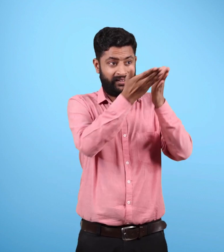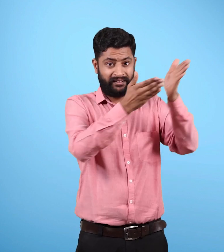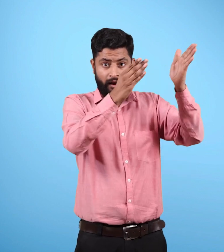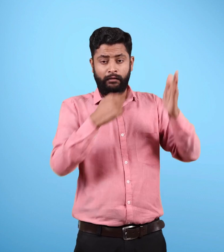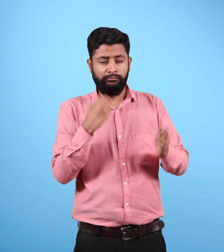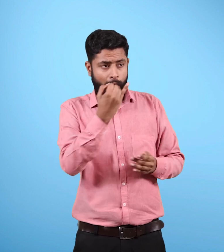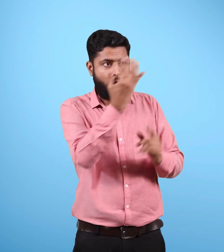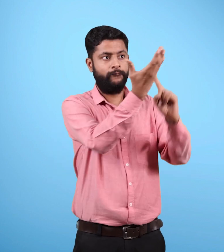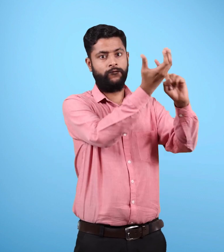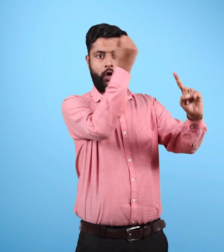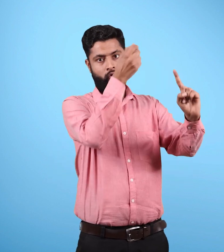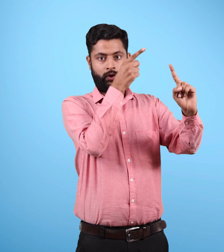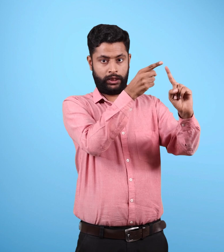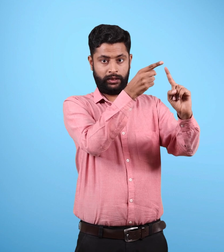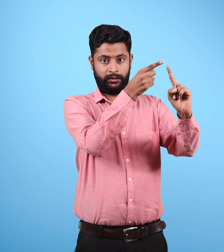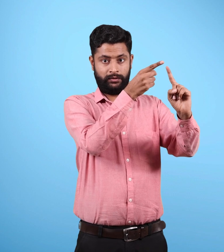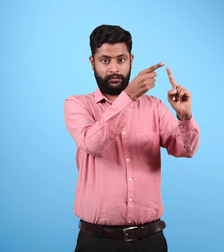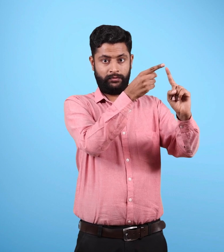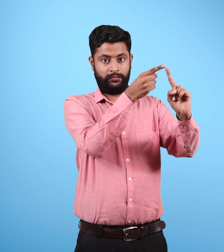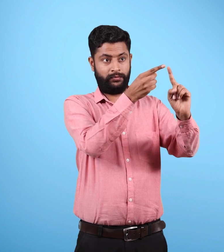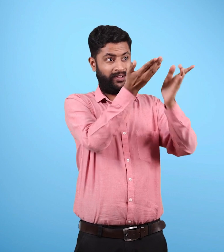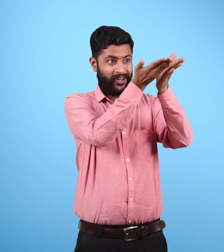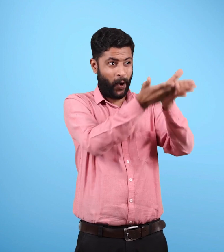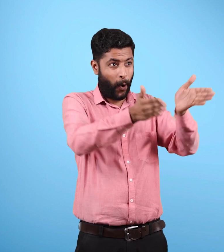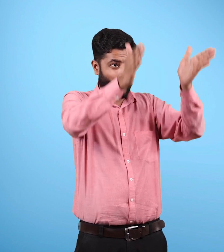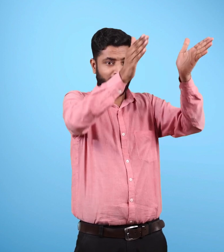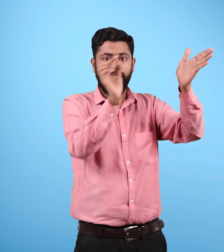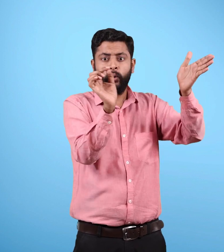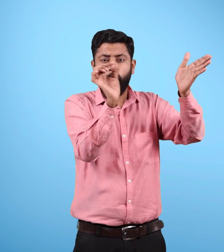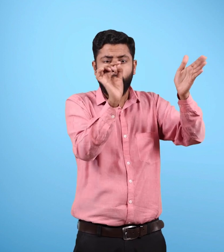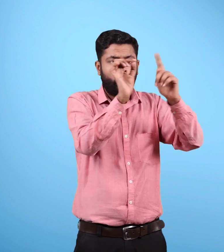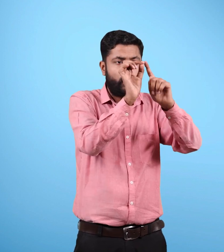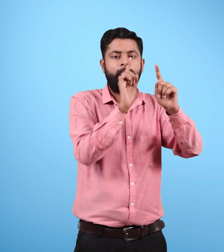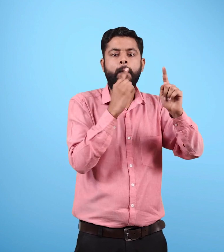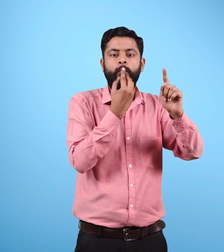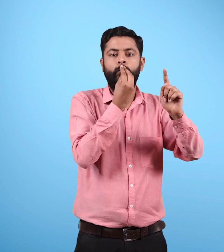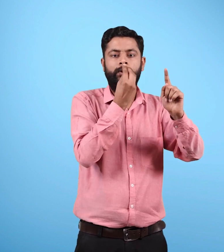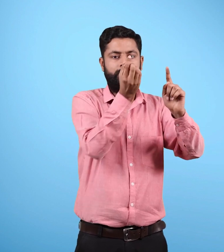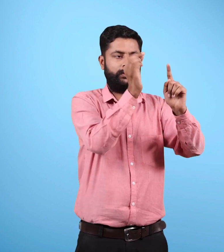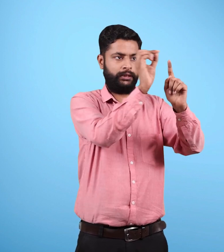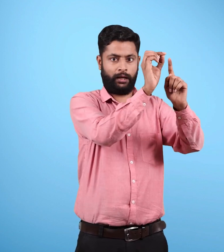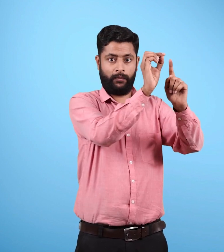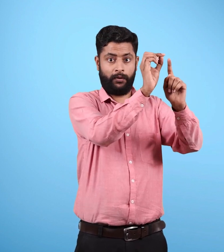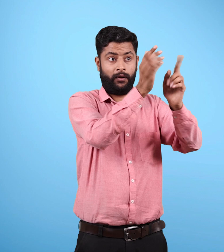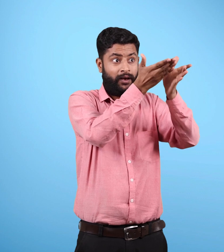When we find such a beehive, we collect the food stored by the bees as honey.